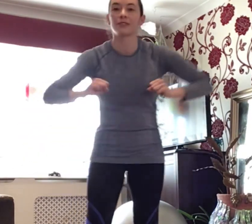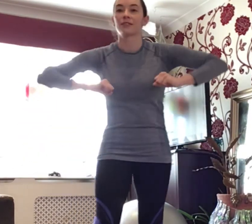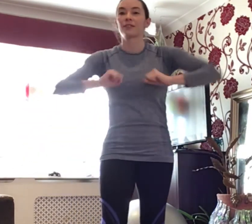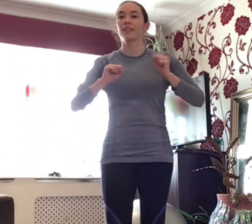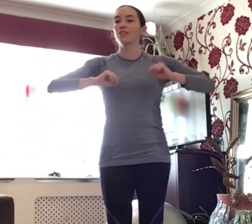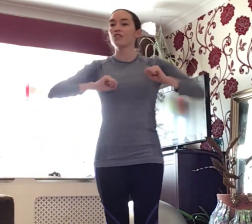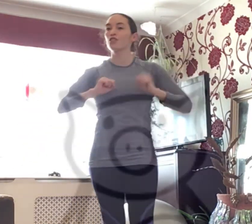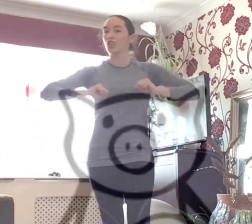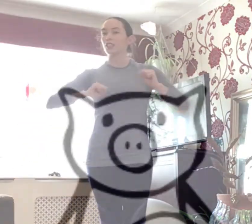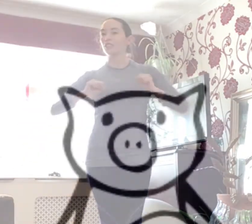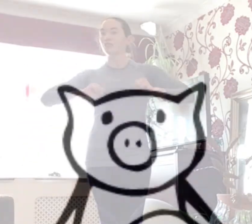Chicken.